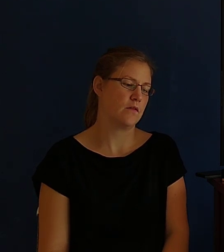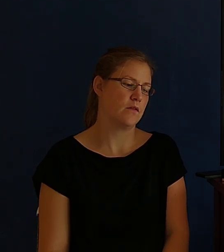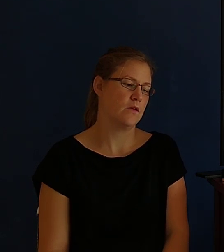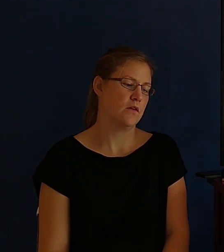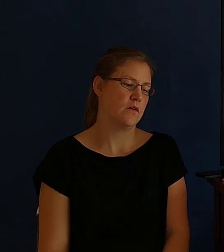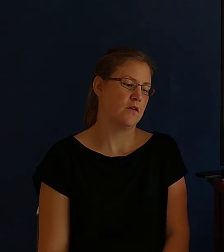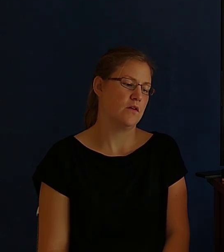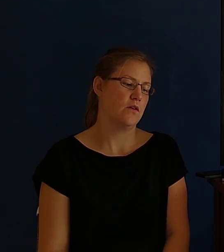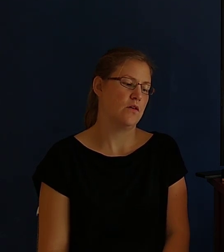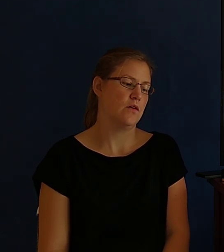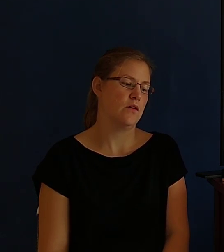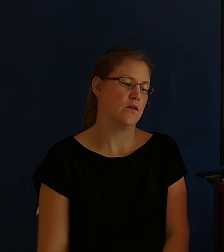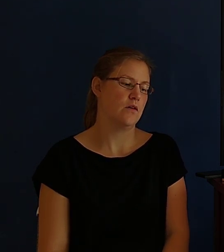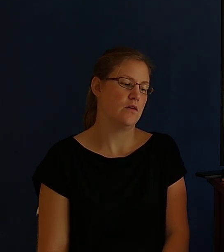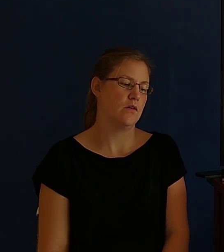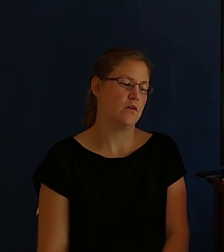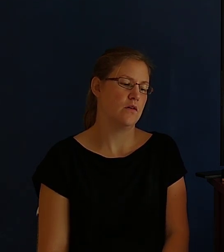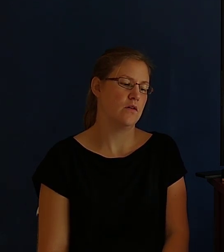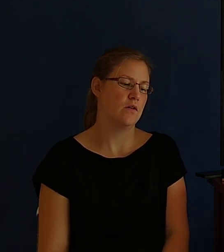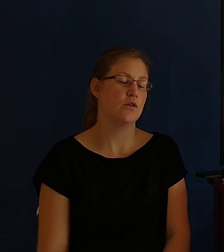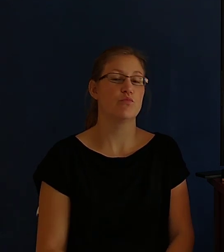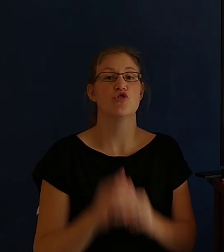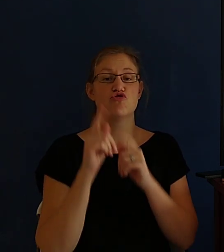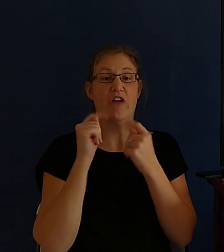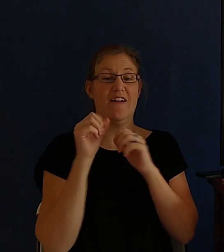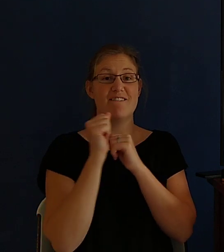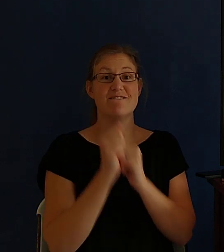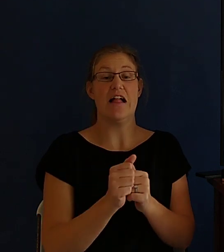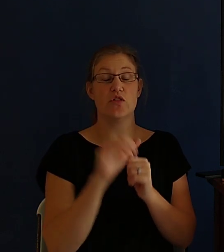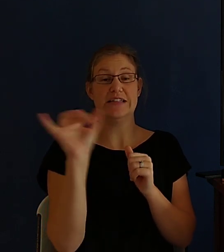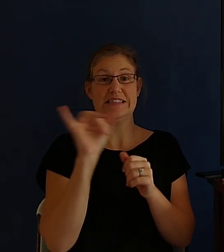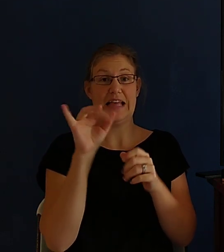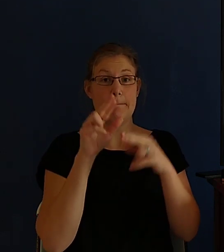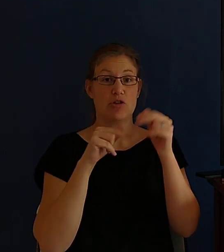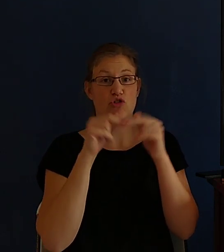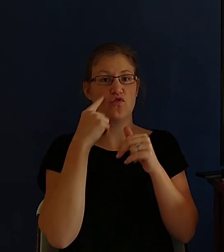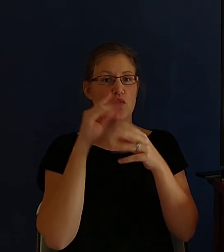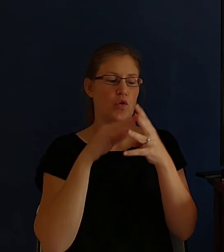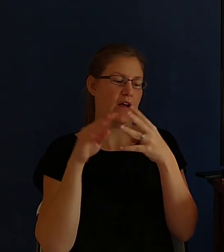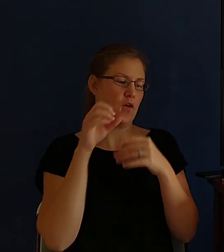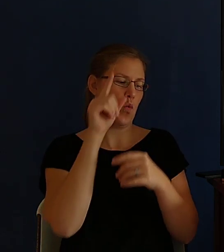construction of the graph. So we have 1, 2, 3, and we have 4 here, right?